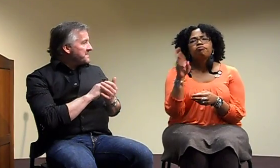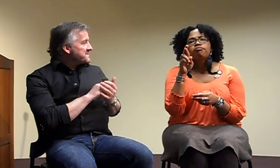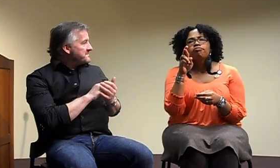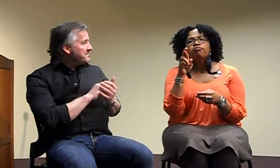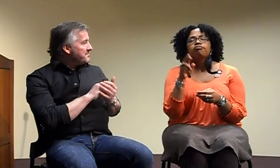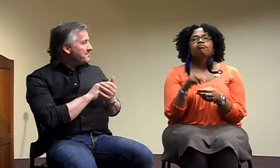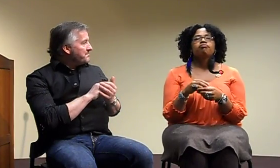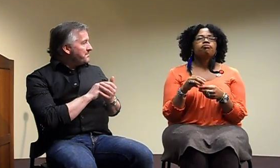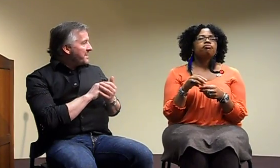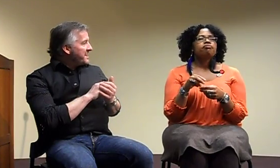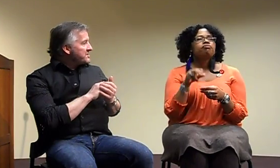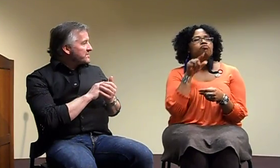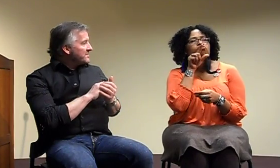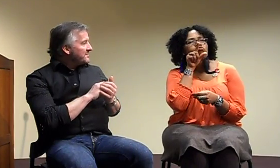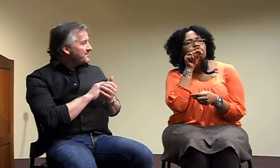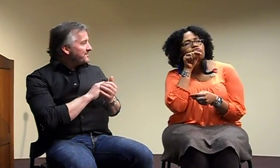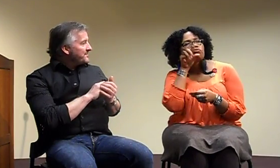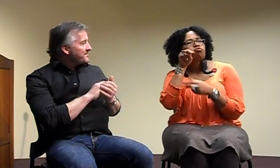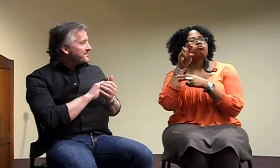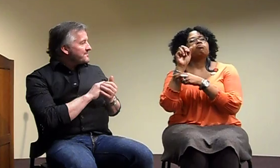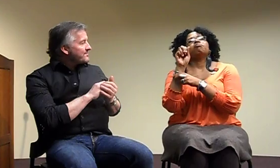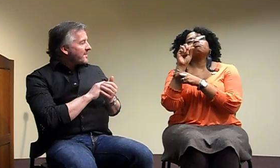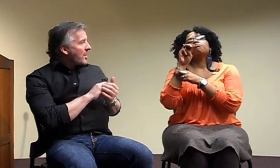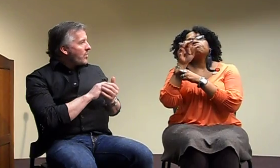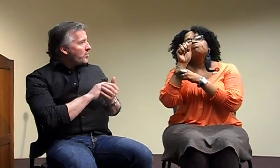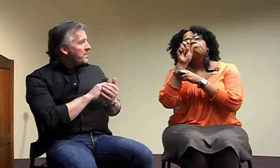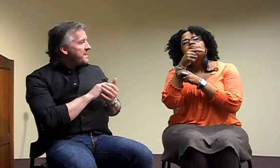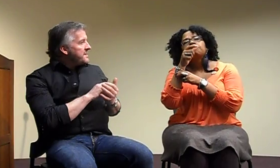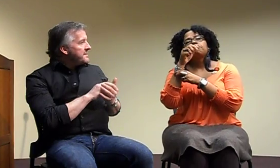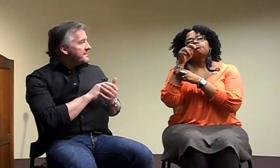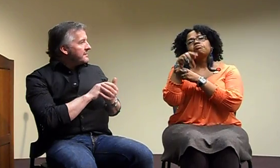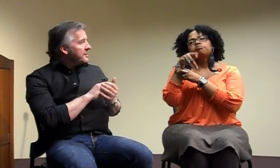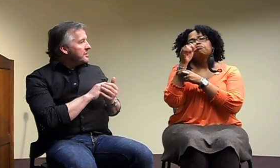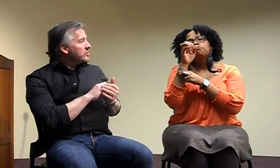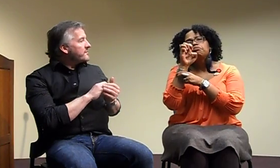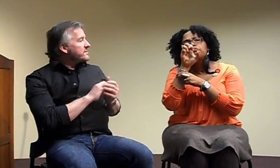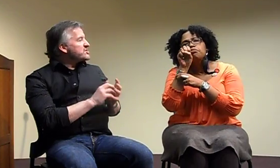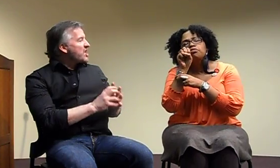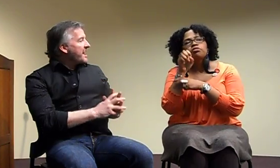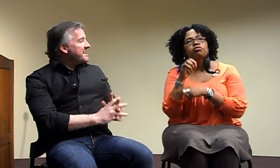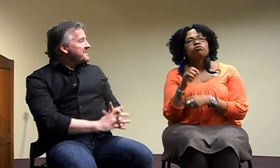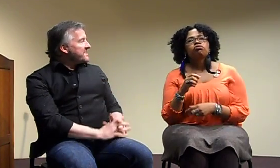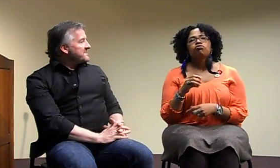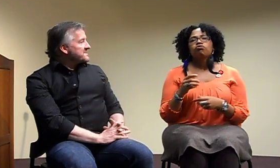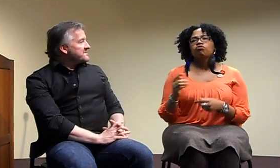magpies by nature. We look for shiny things